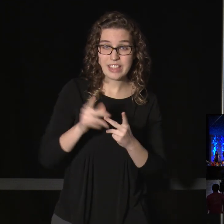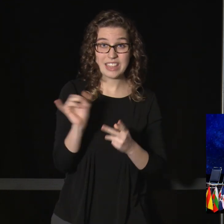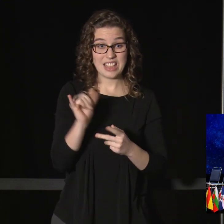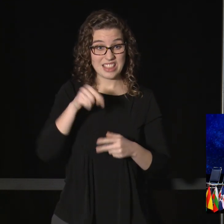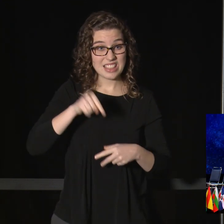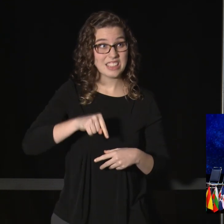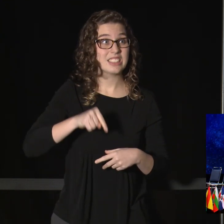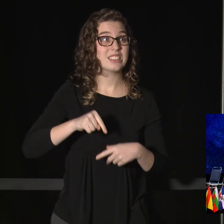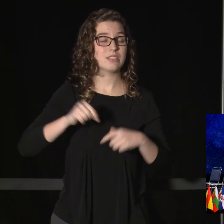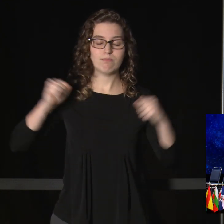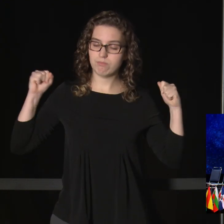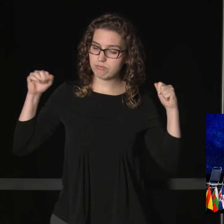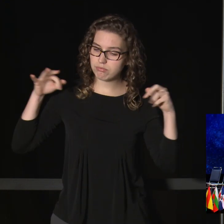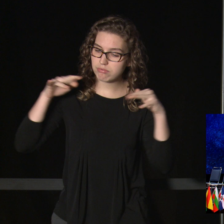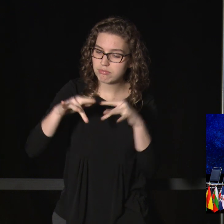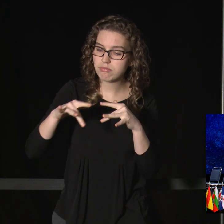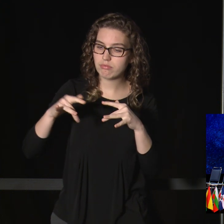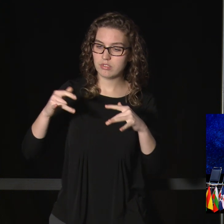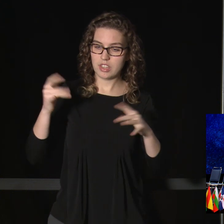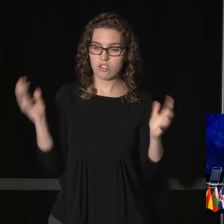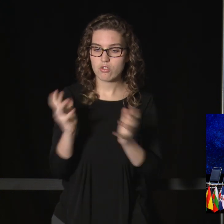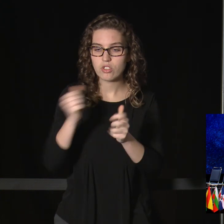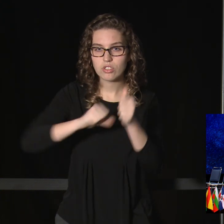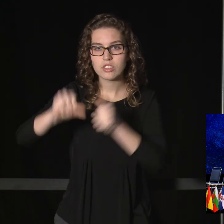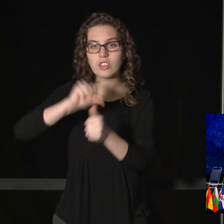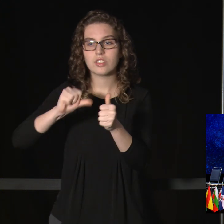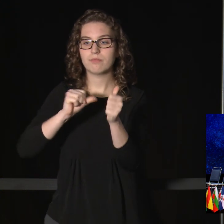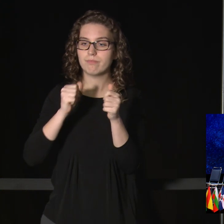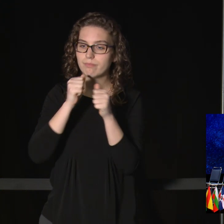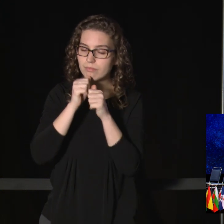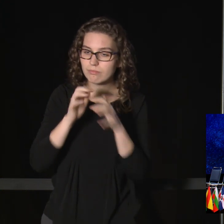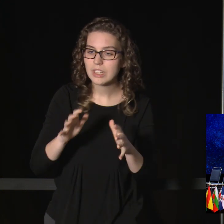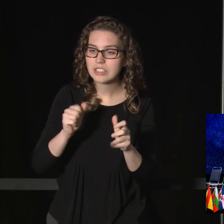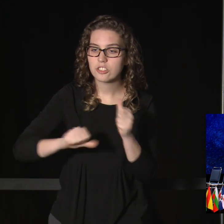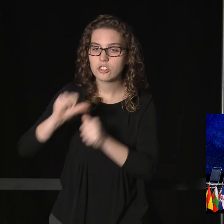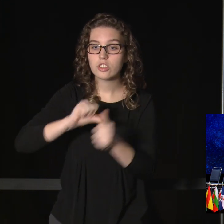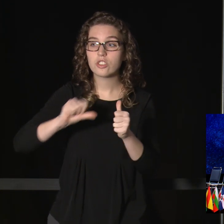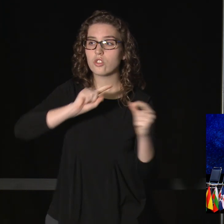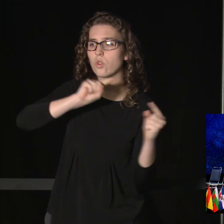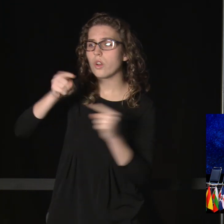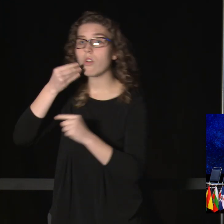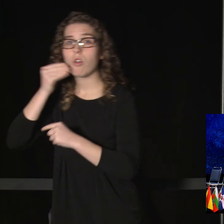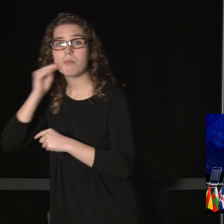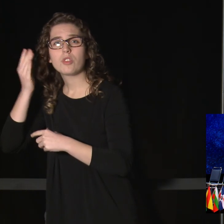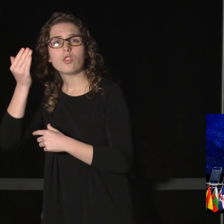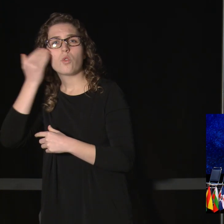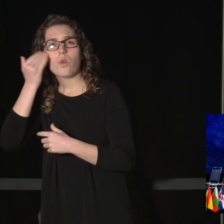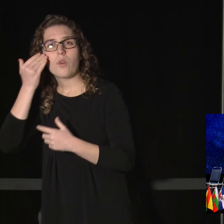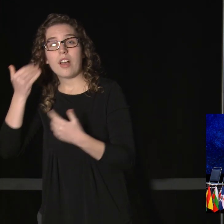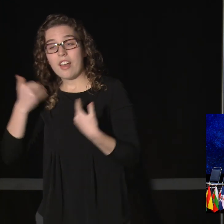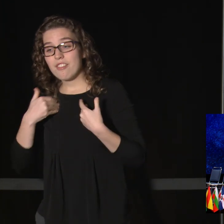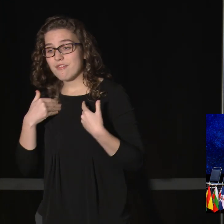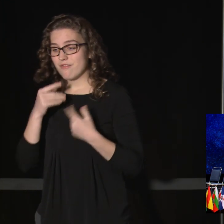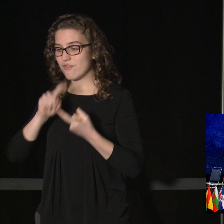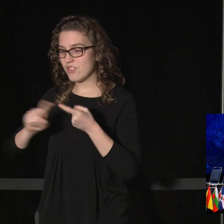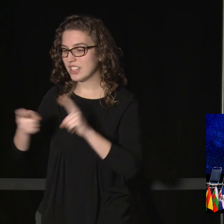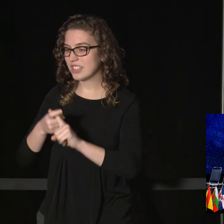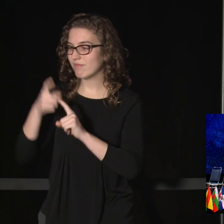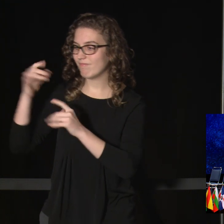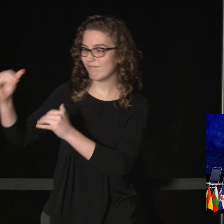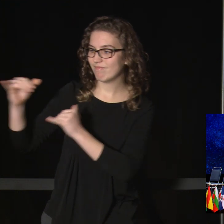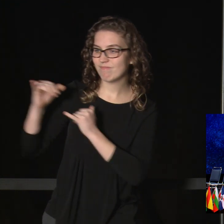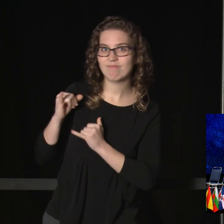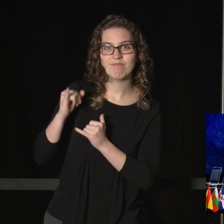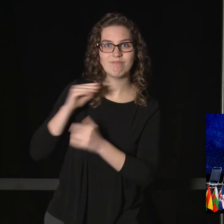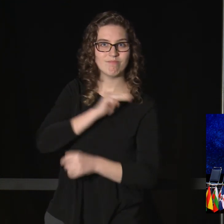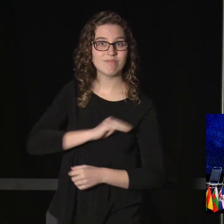inspiring one another, being able to go back to making connections with people and going home and knowing we have friends that have the same mission,